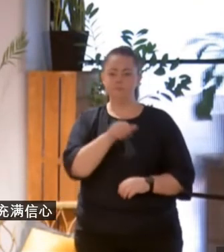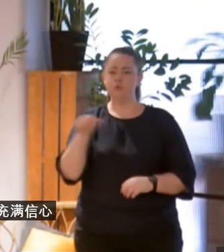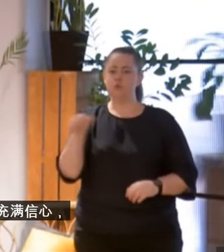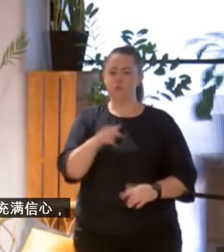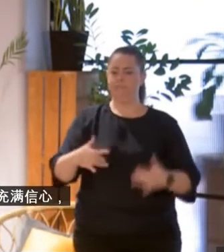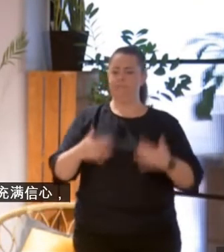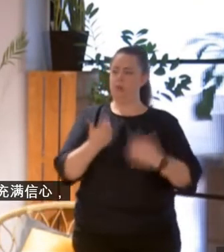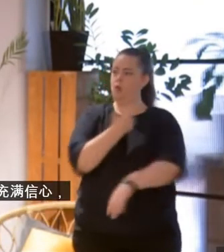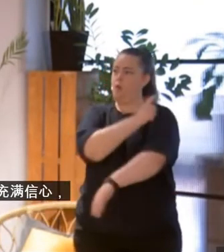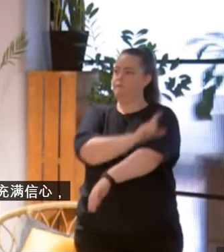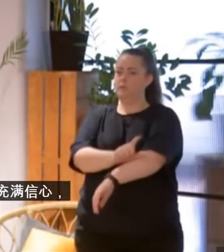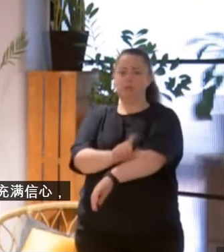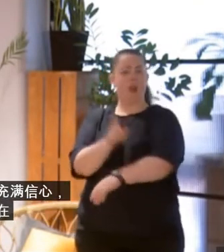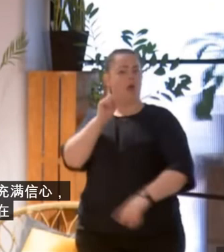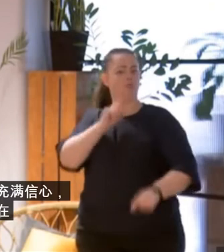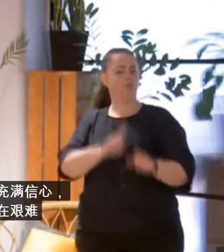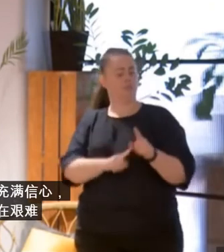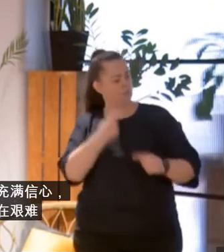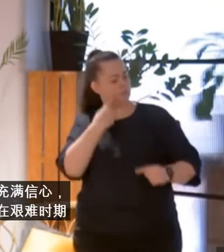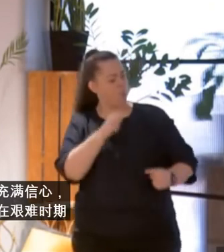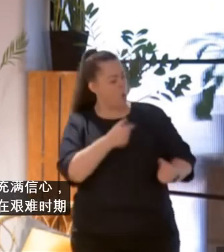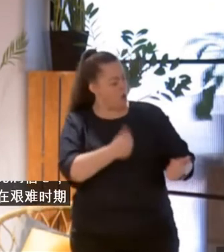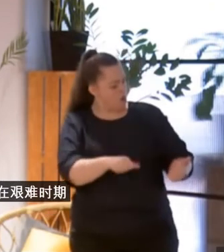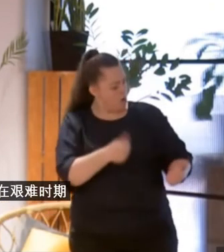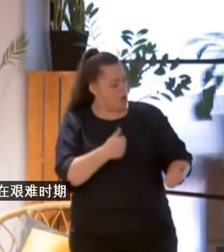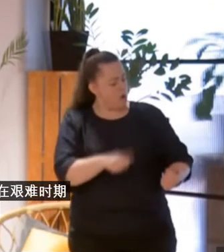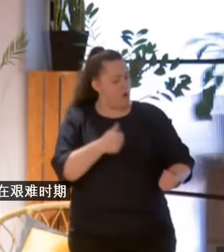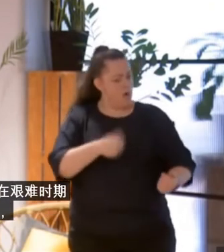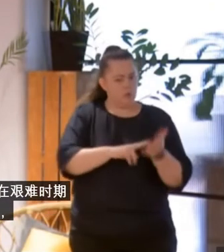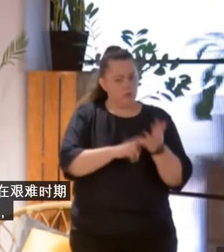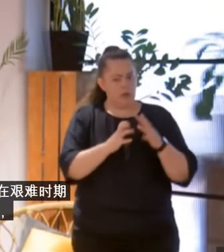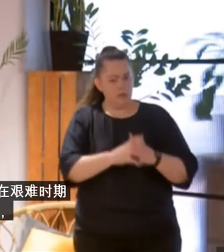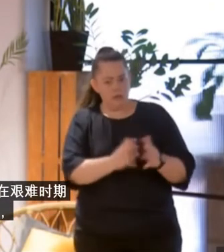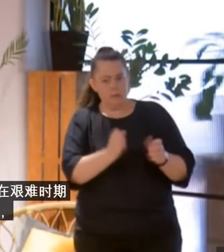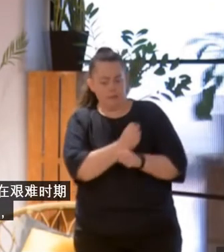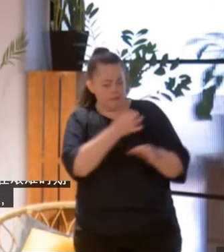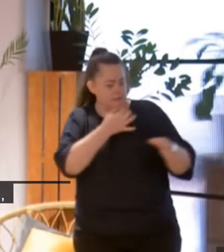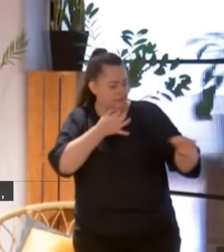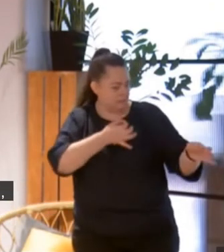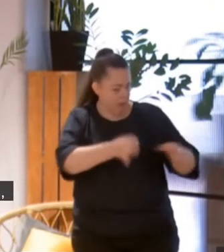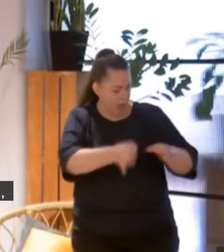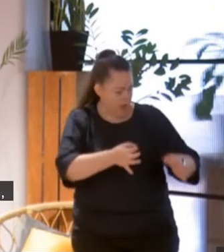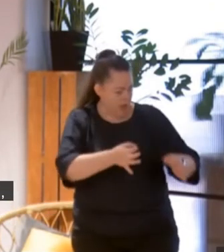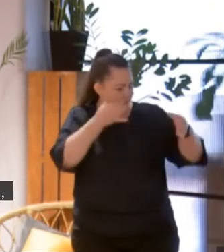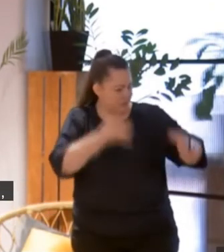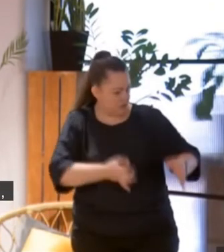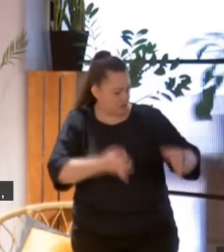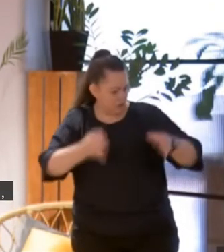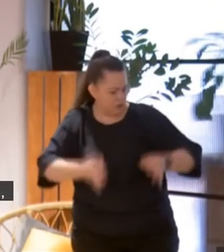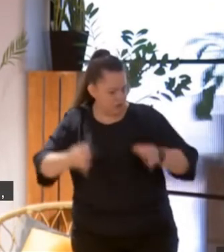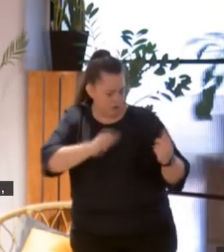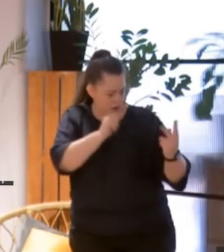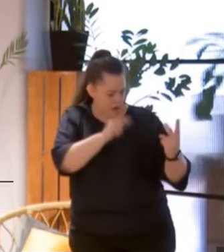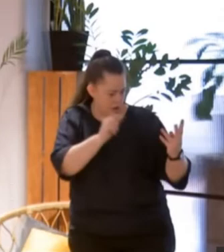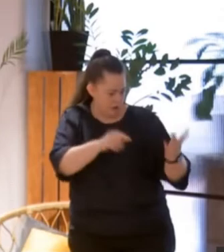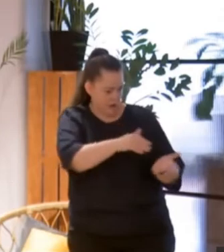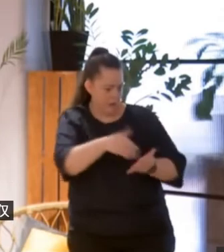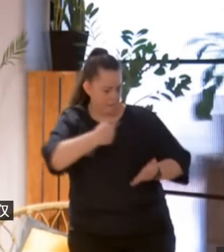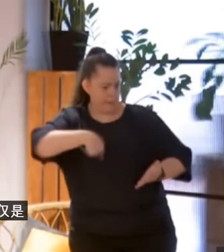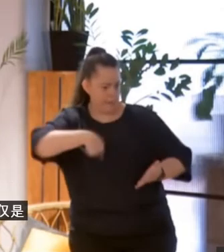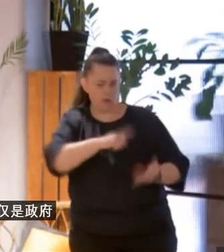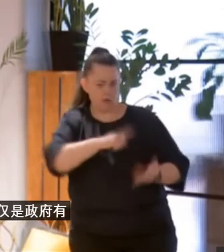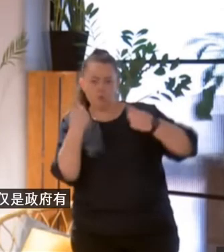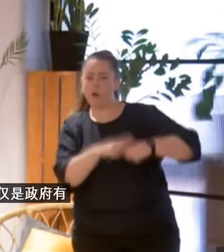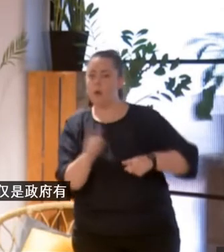what we saw last year following difficult times, that New South Wales came back stronger. These summits make a real difference. It's not